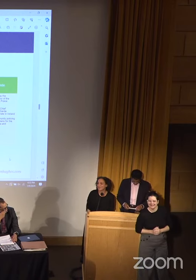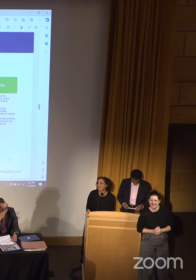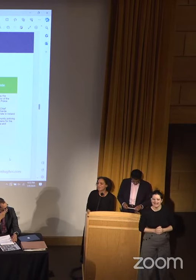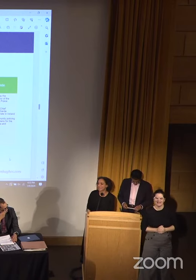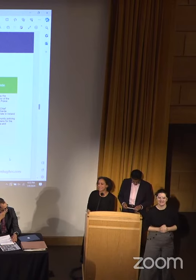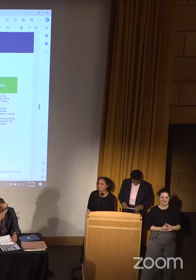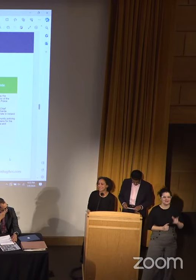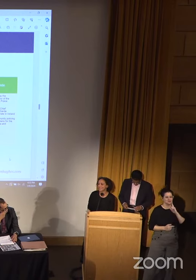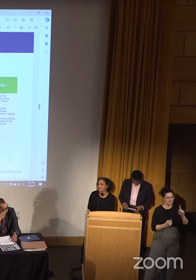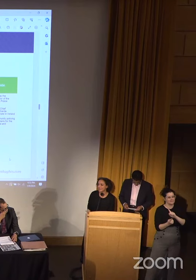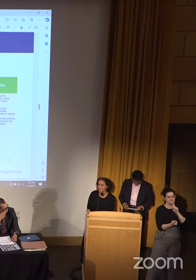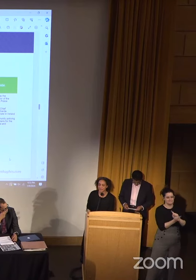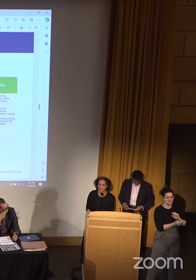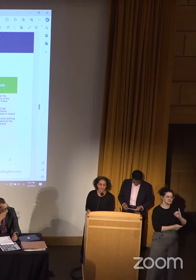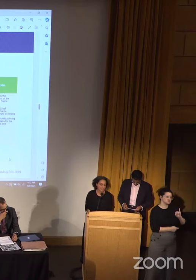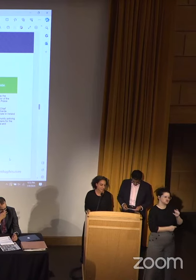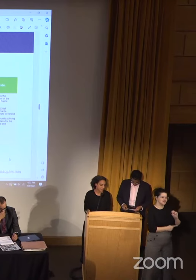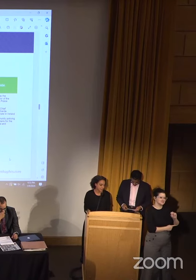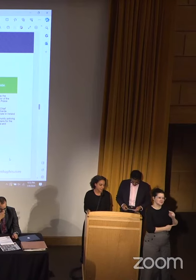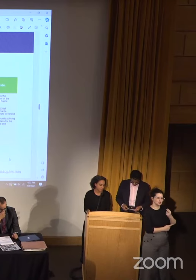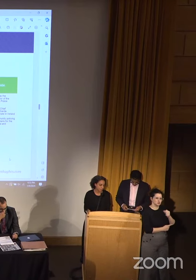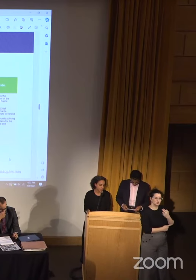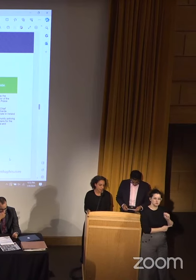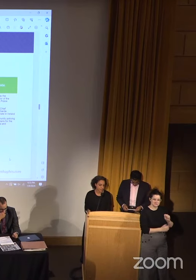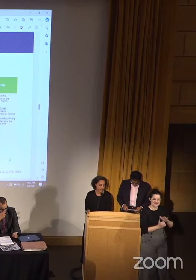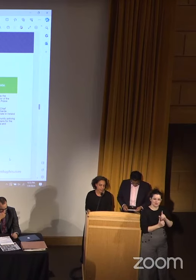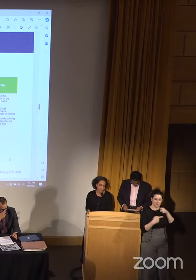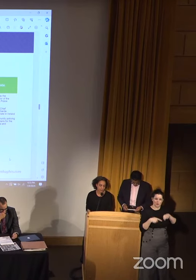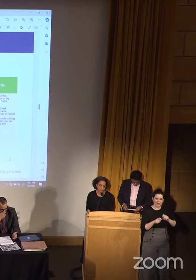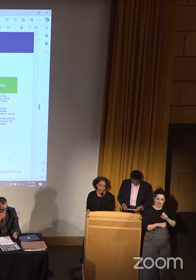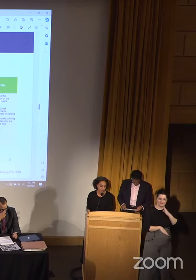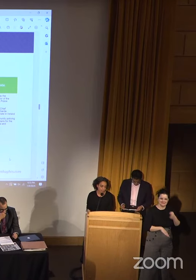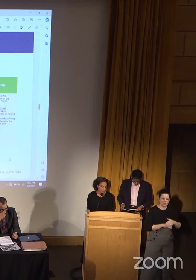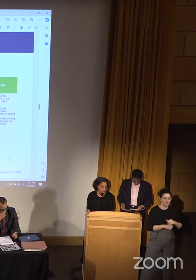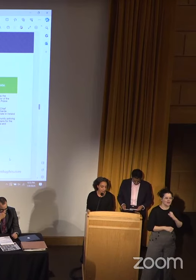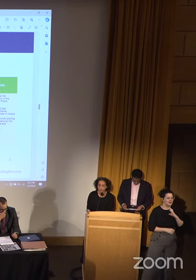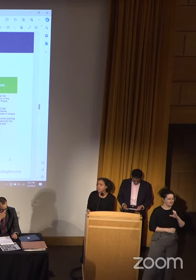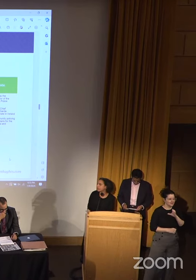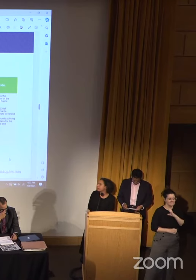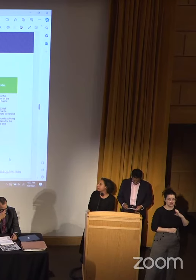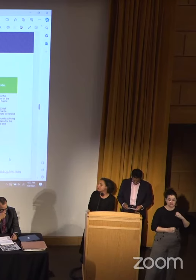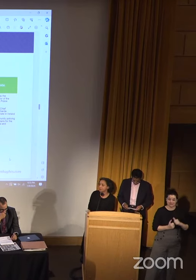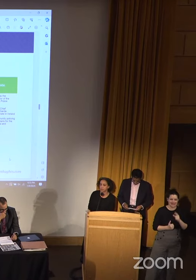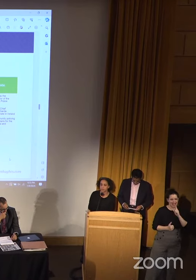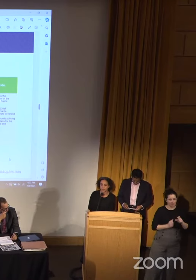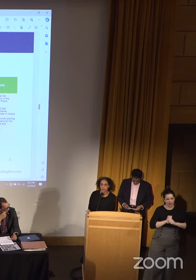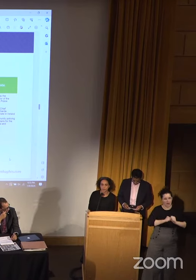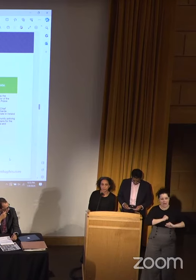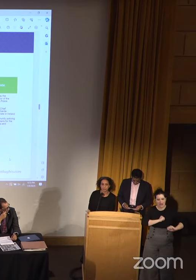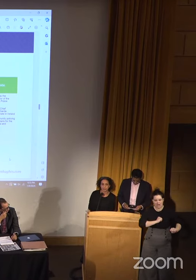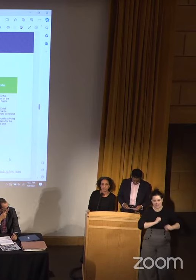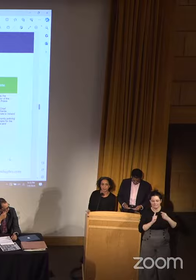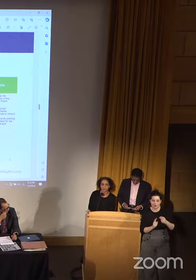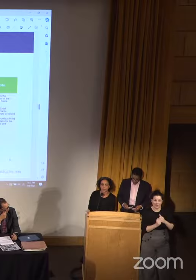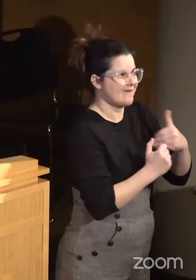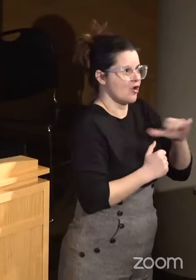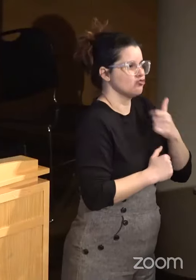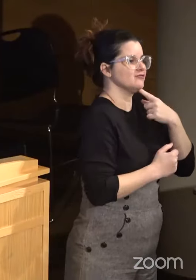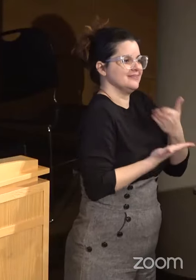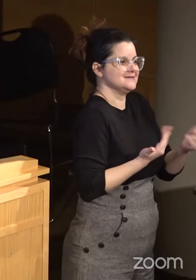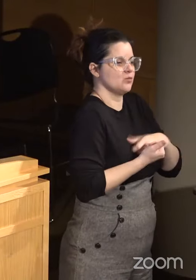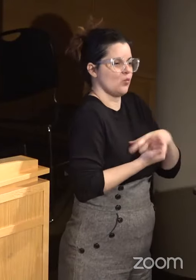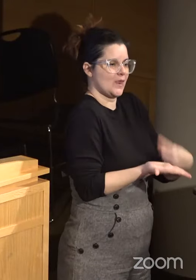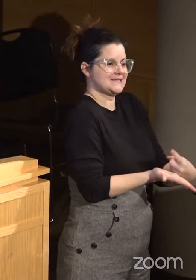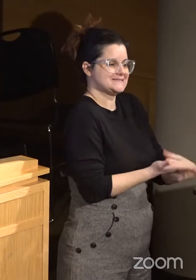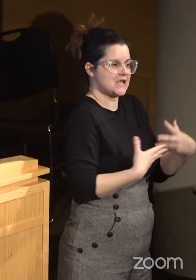This is where I met Jansen Hughes. was after, like I said, it was while I was there at the commission and I won't belabor the point too much because we do have other things to kind of